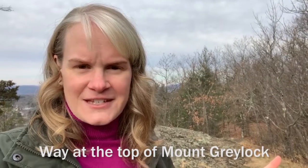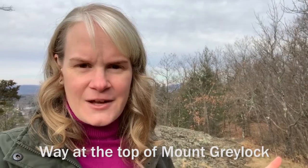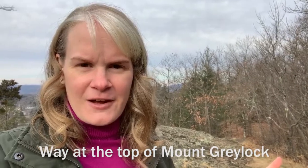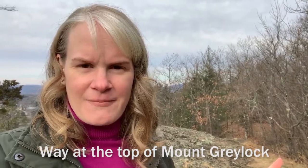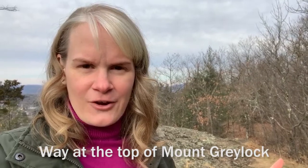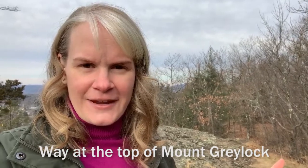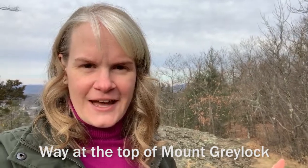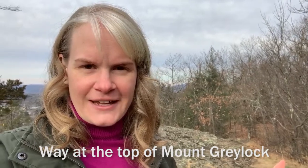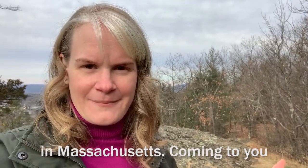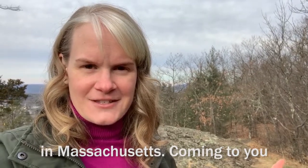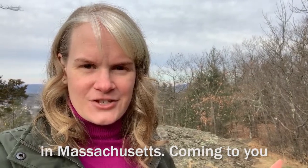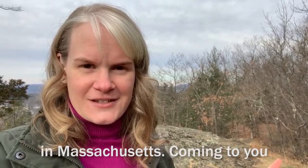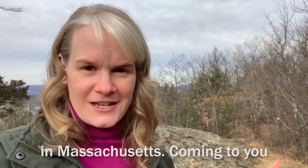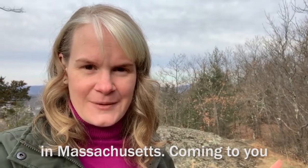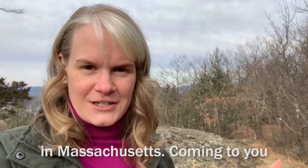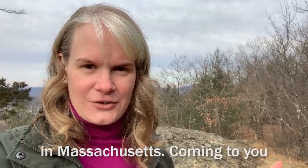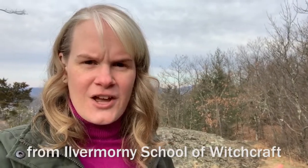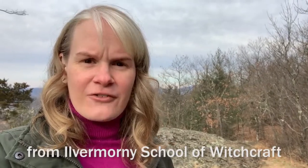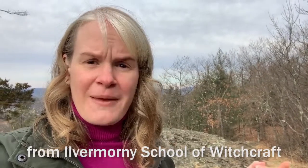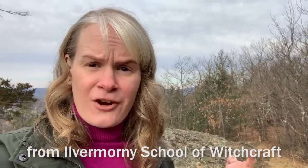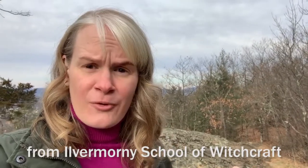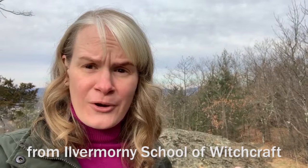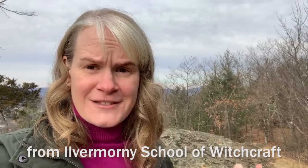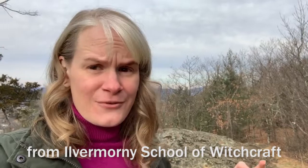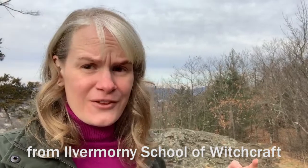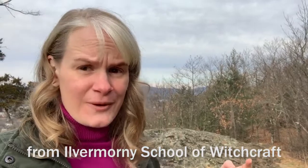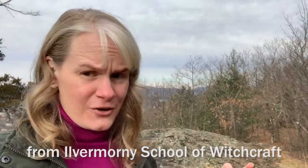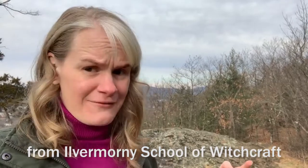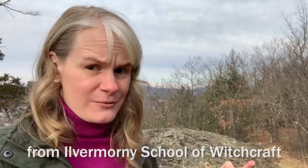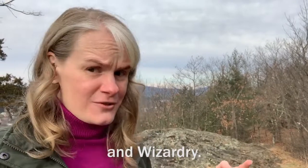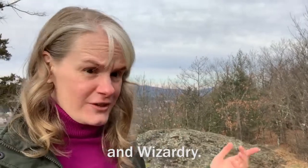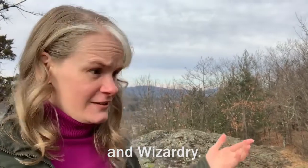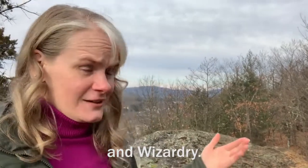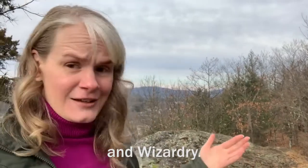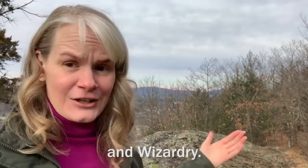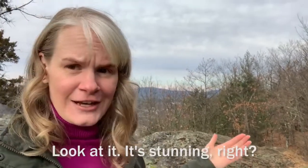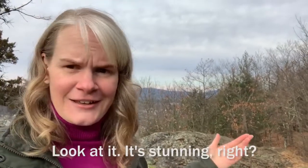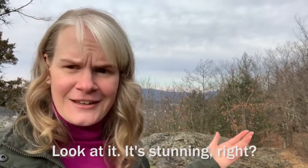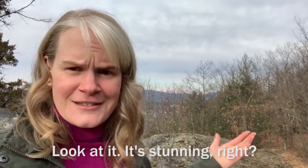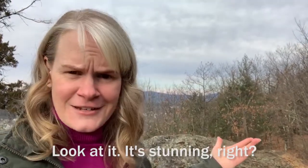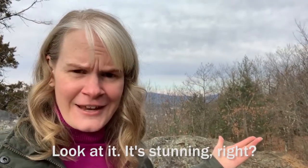top of Mount Greylock in Massachusetts, coming to you from Ilvermorny School of Witchcraft and Wizardry. Look at it, it's stunning, right?